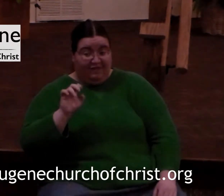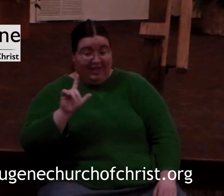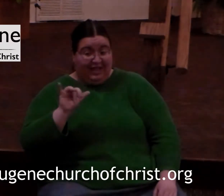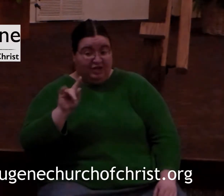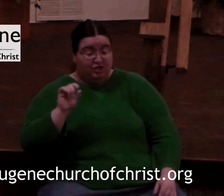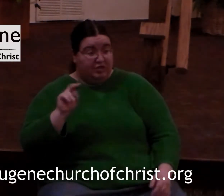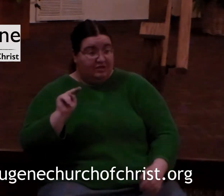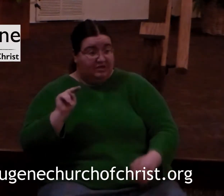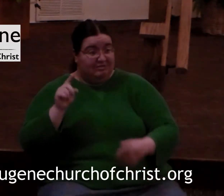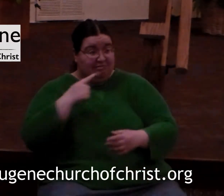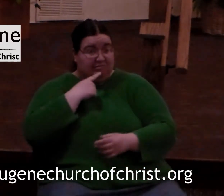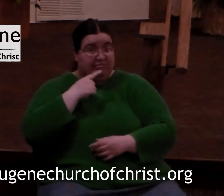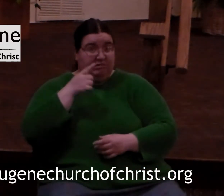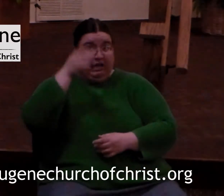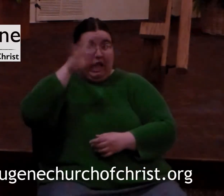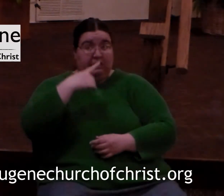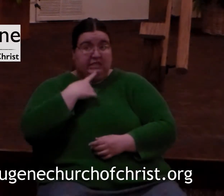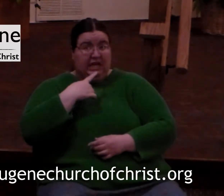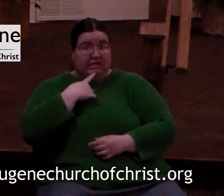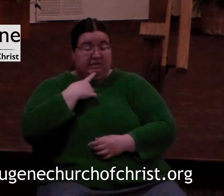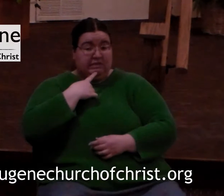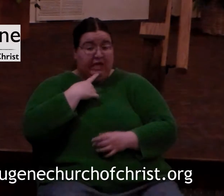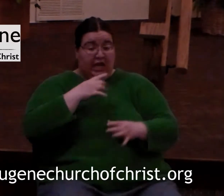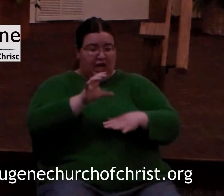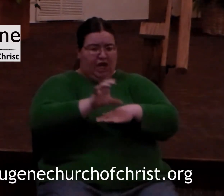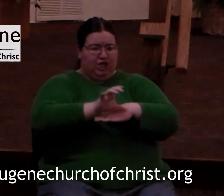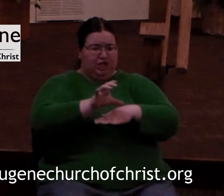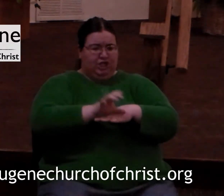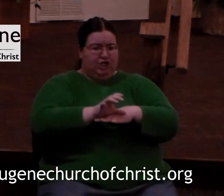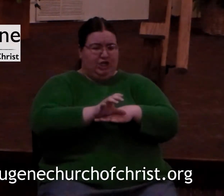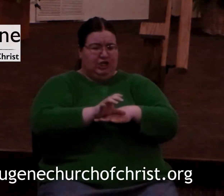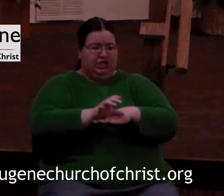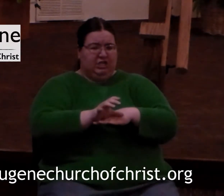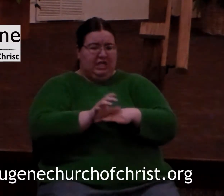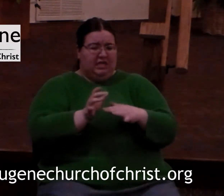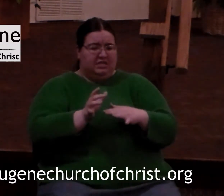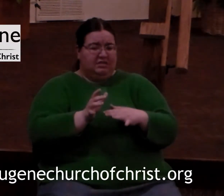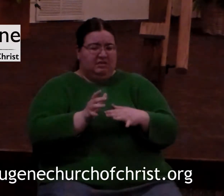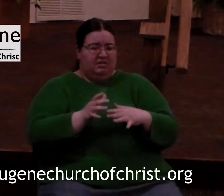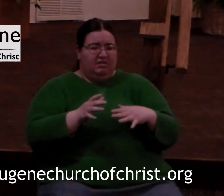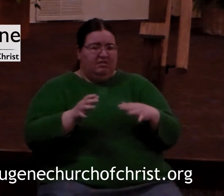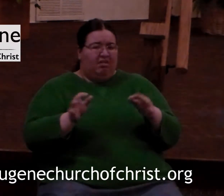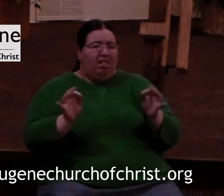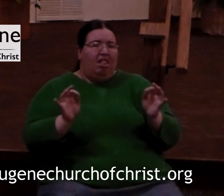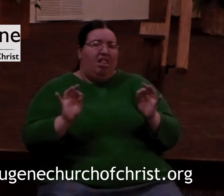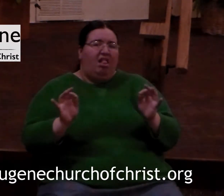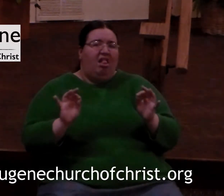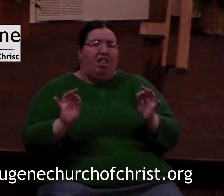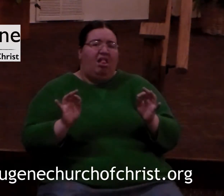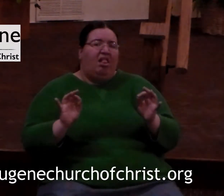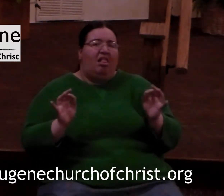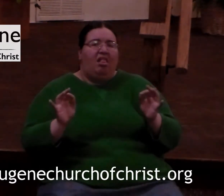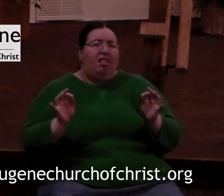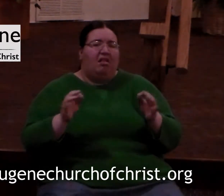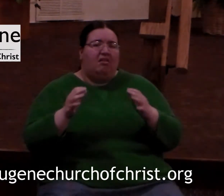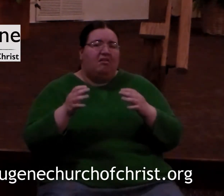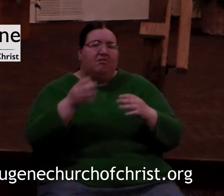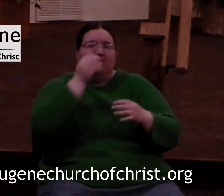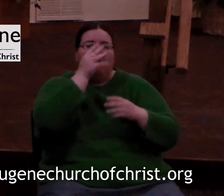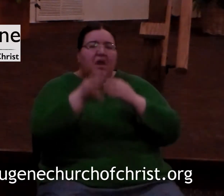His mouth. He does not like lukewarm. He does not like people who don't care about anything. He does not like apathy.